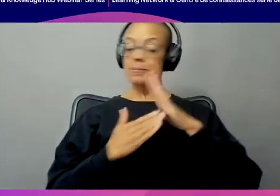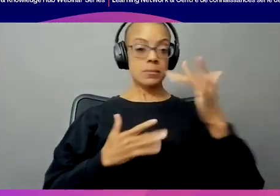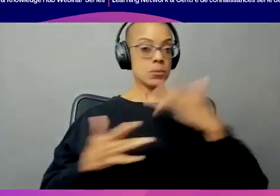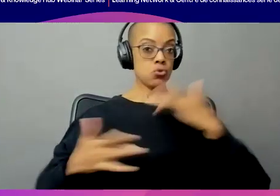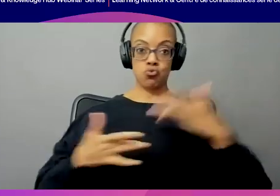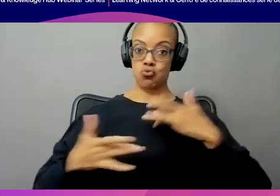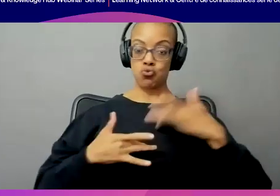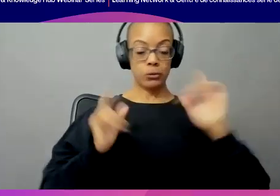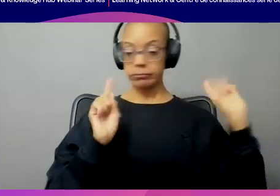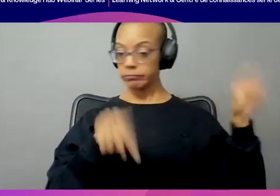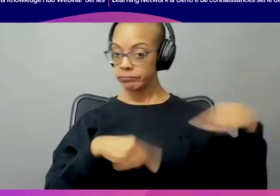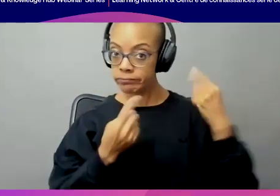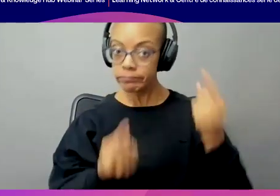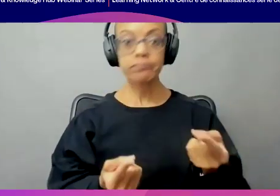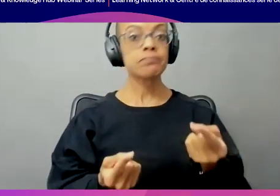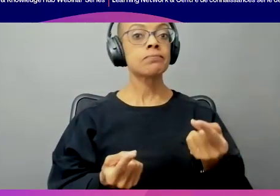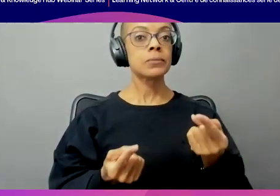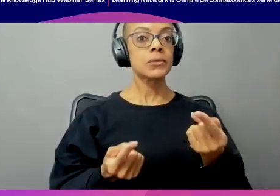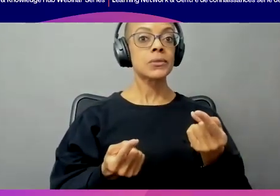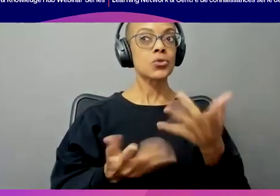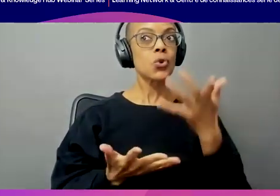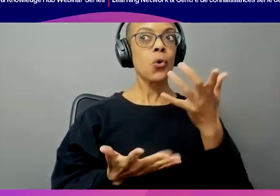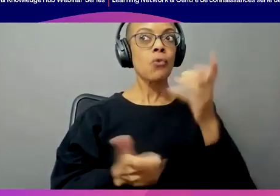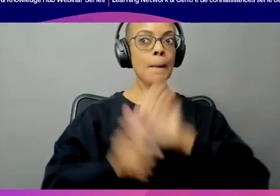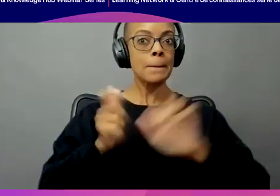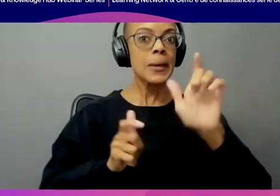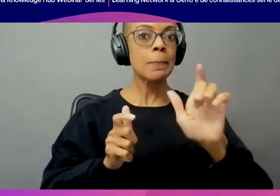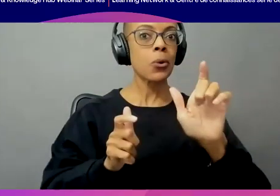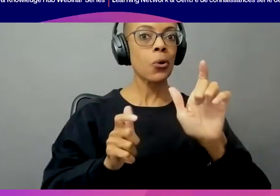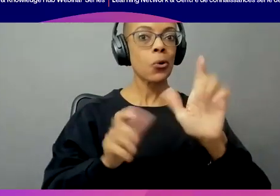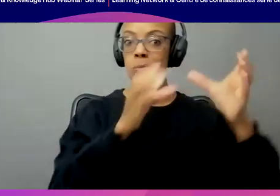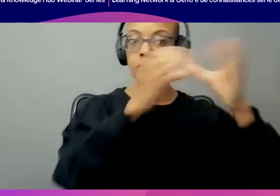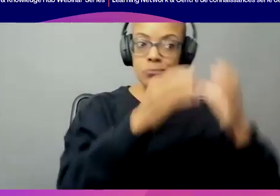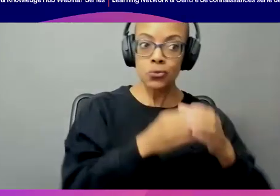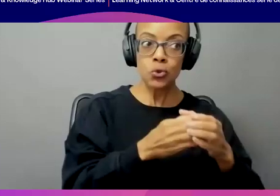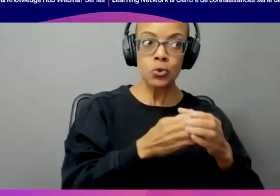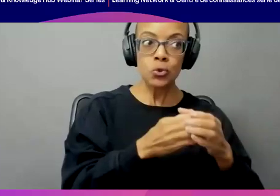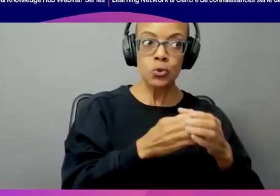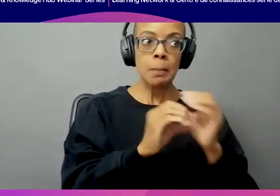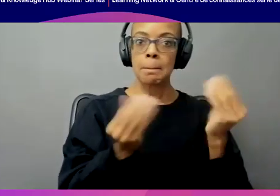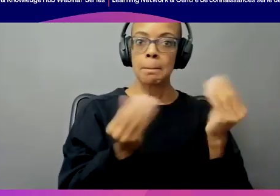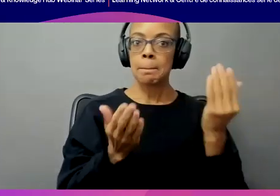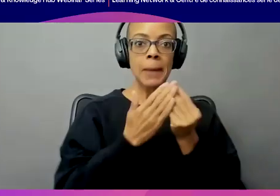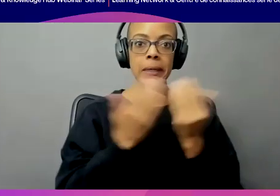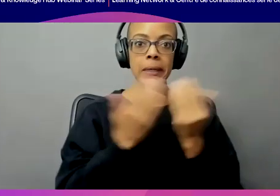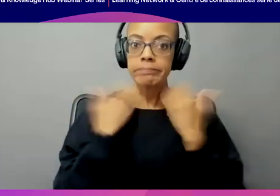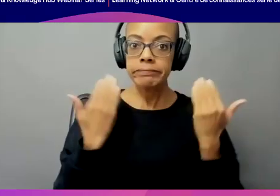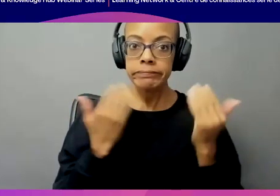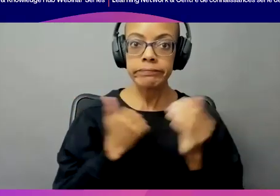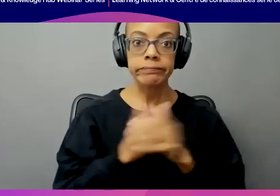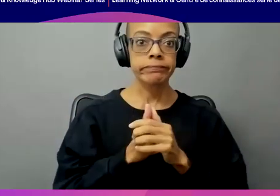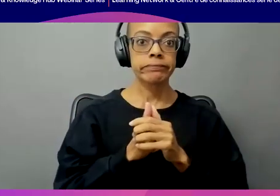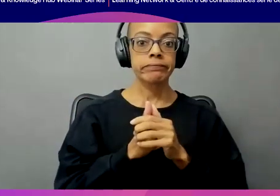attractive that is to welfare states that have no money under fiscal constraint and social and economic policy that is currently in